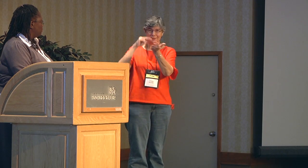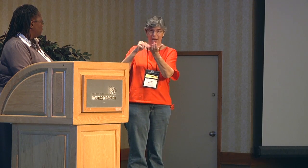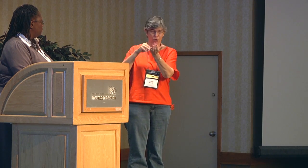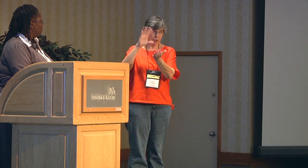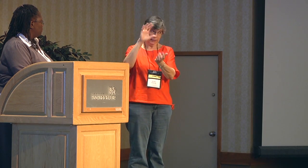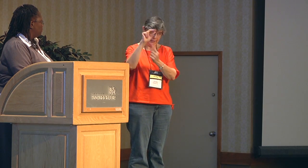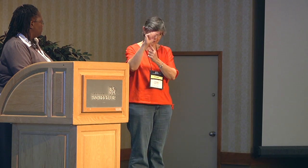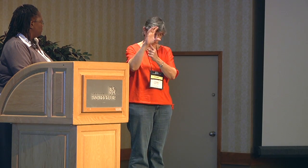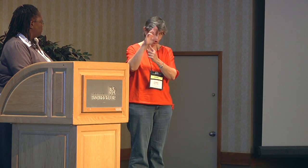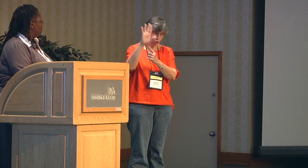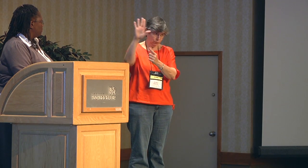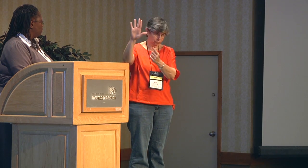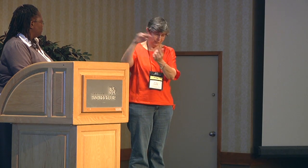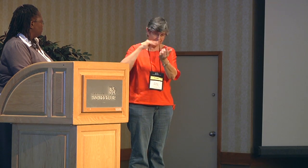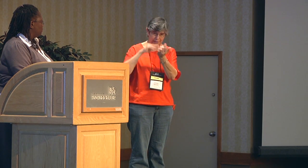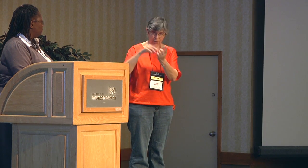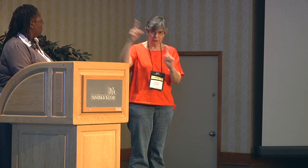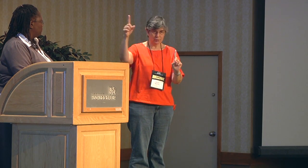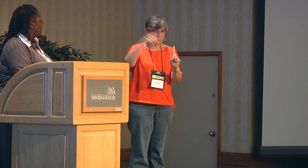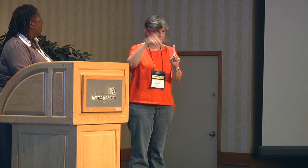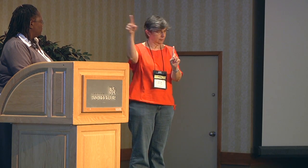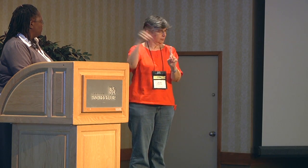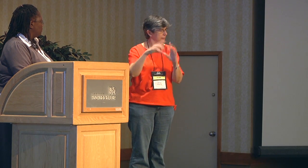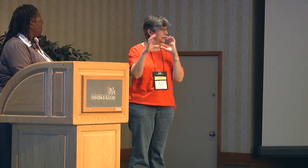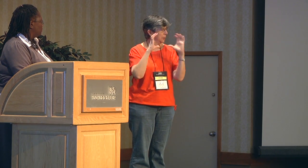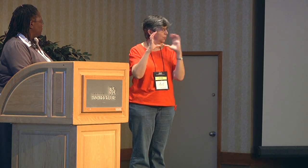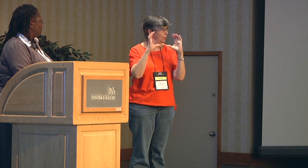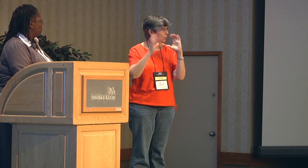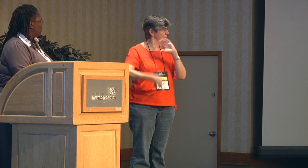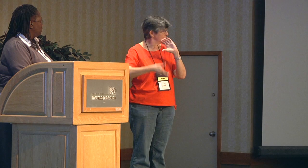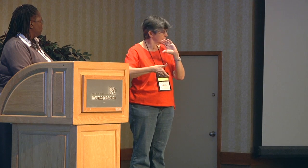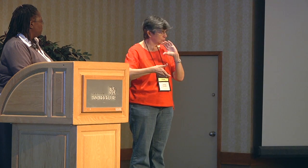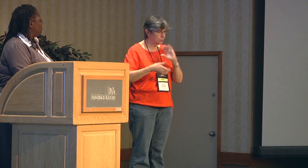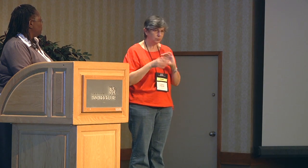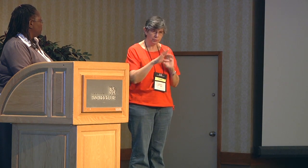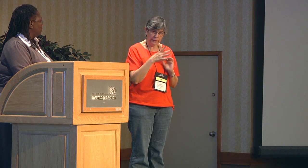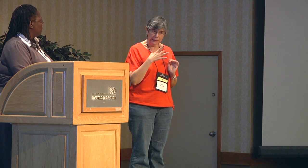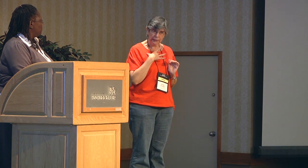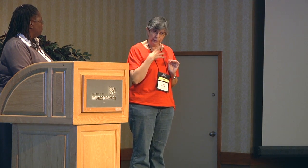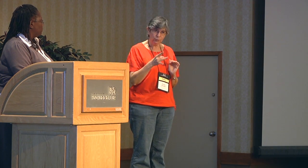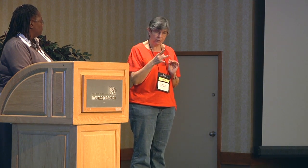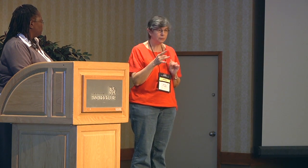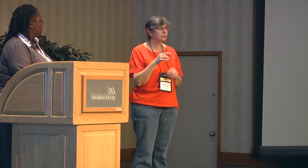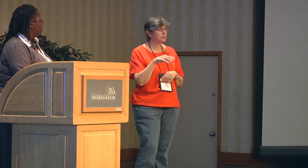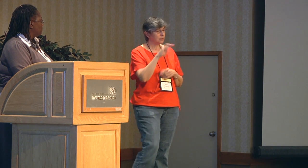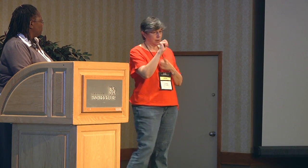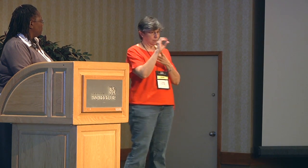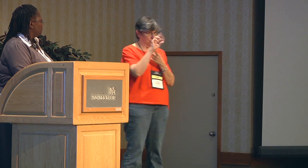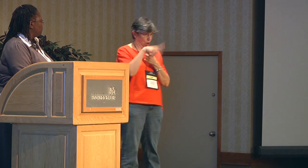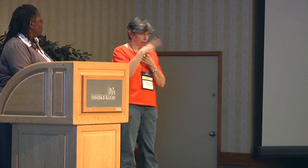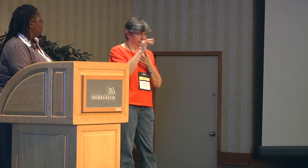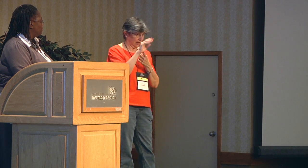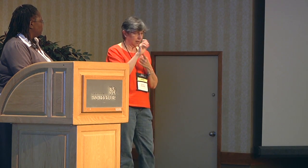interpreter. However, the oncologist and the nurse, they were not communicating. So